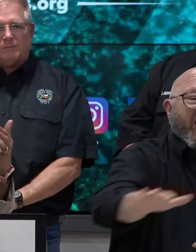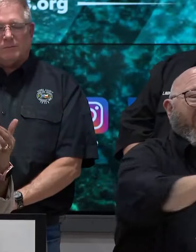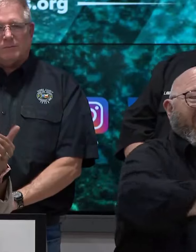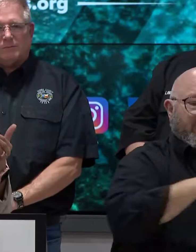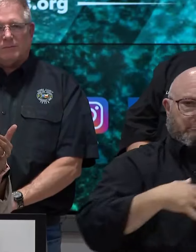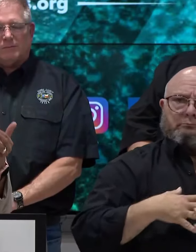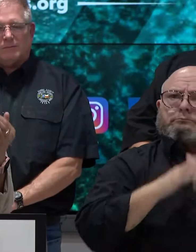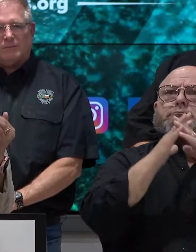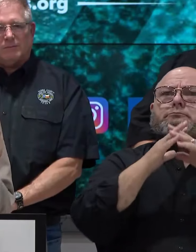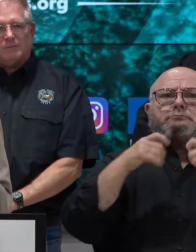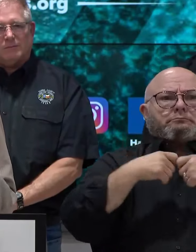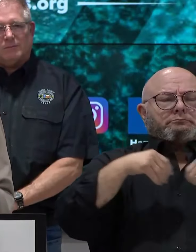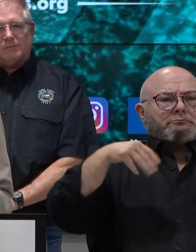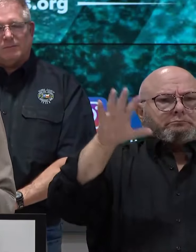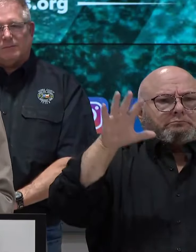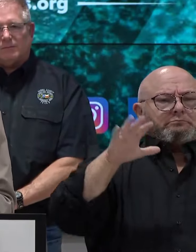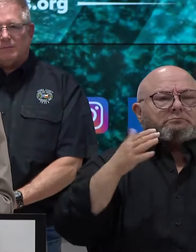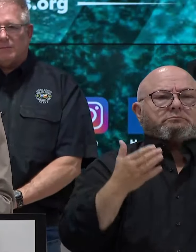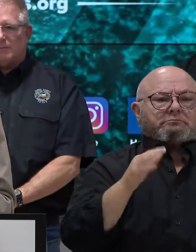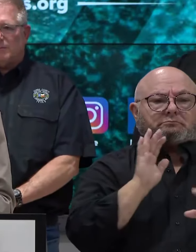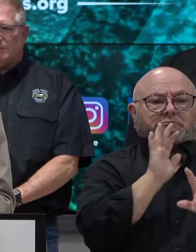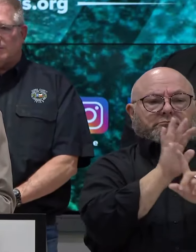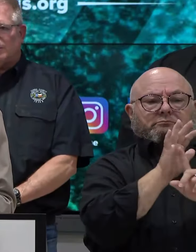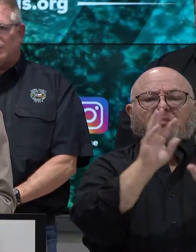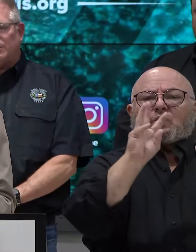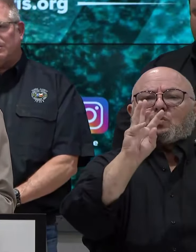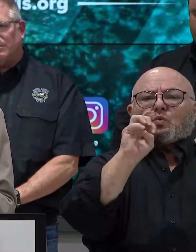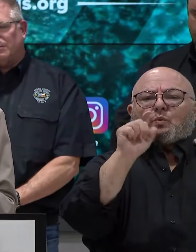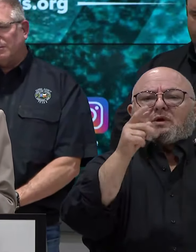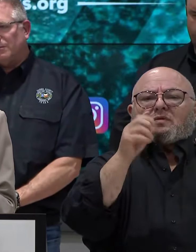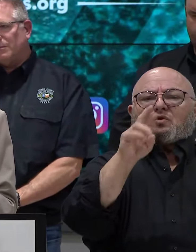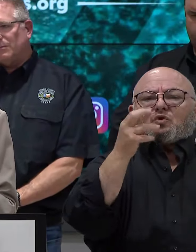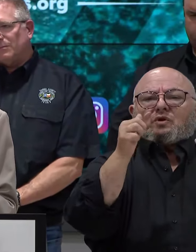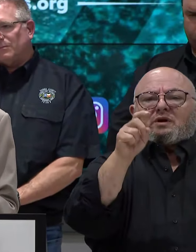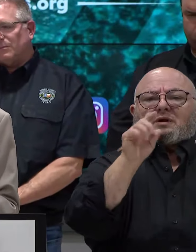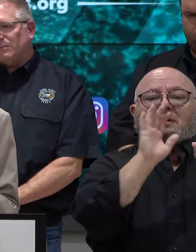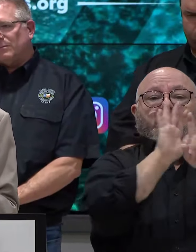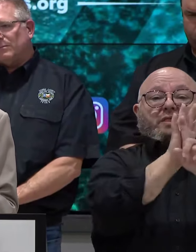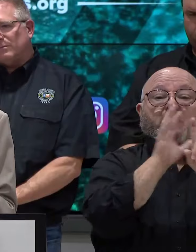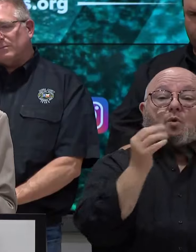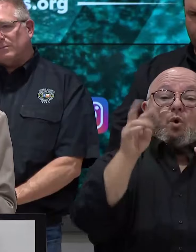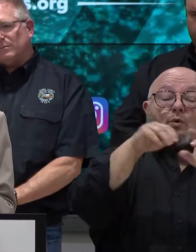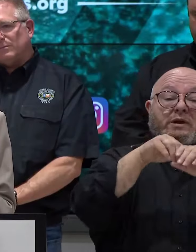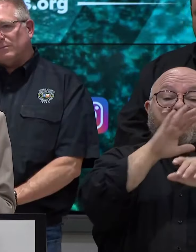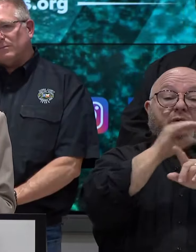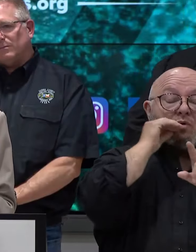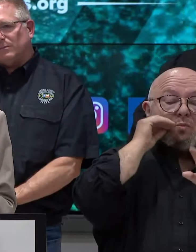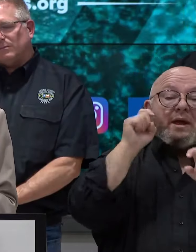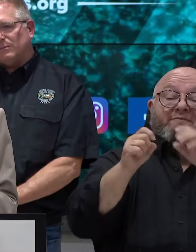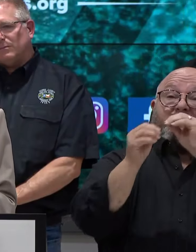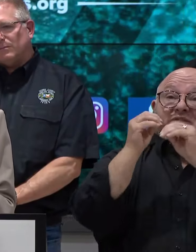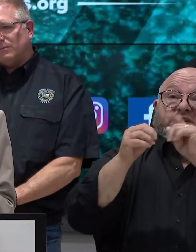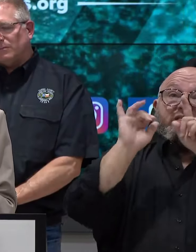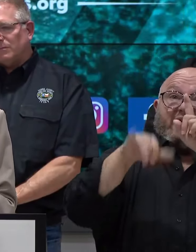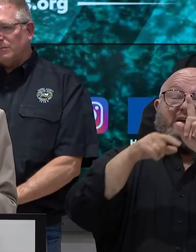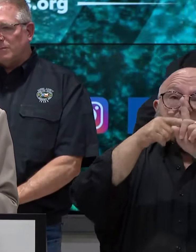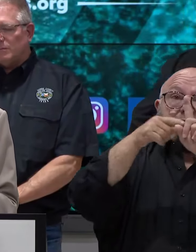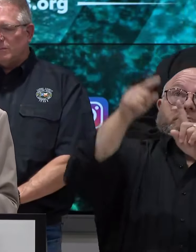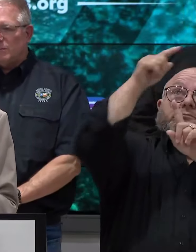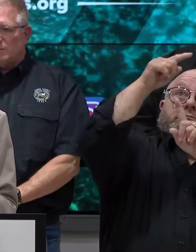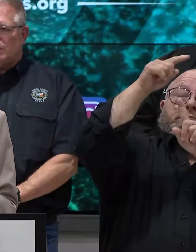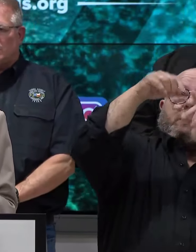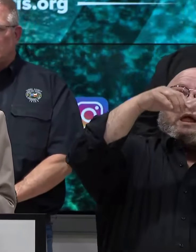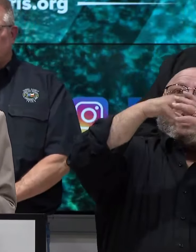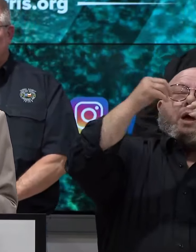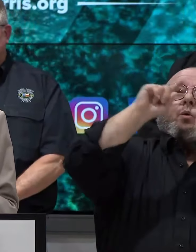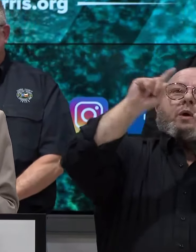running and they are not, more than likely it's probably a weatherhead issue where it's their own infrastructure, they're gonna have to get it fixed themselves, and then we